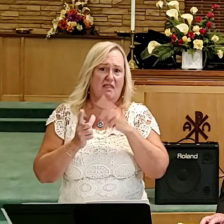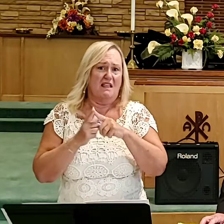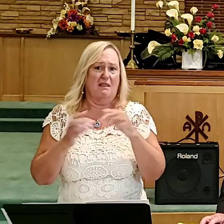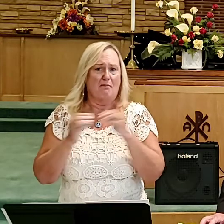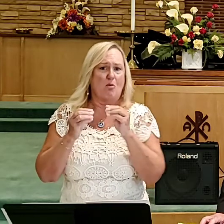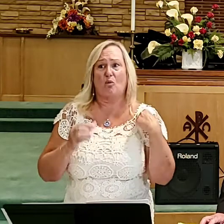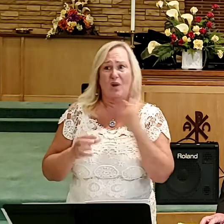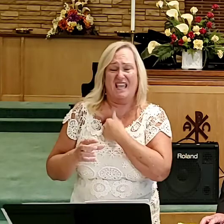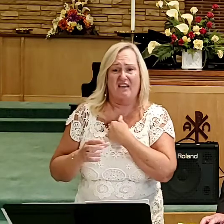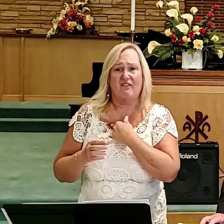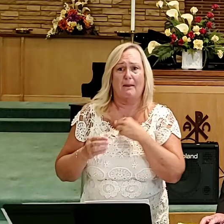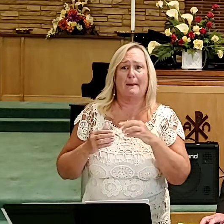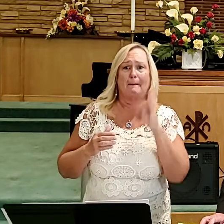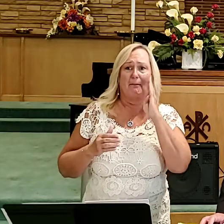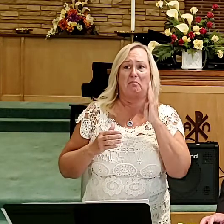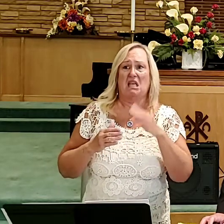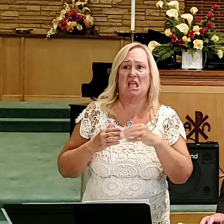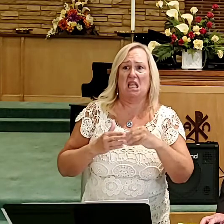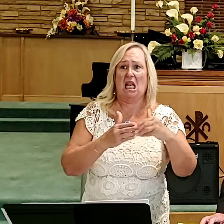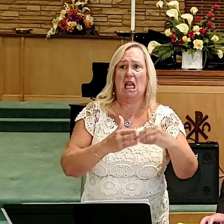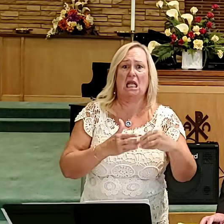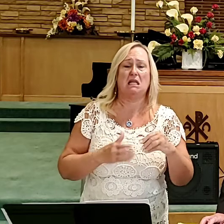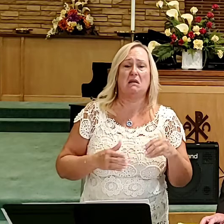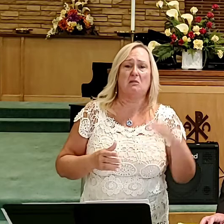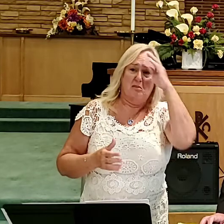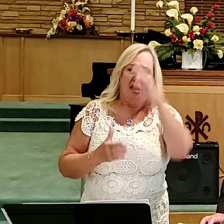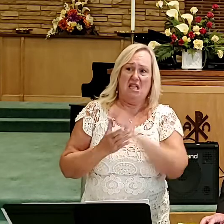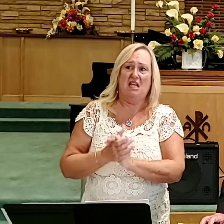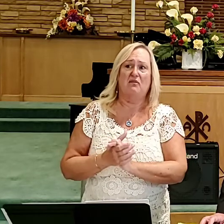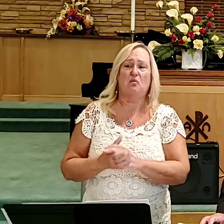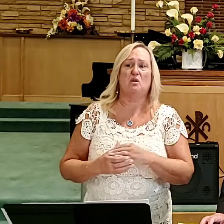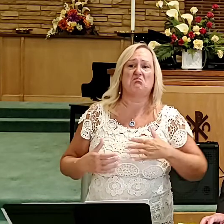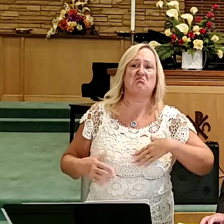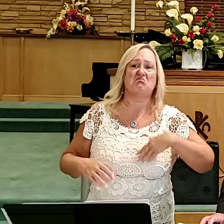we have been led to believe will satisfy us.